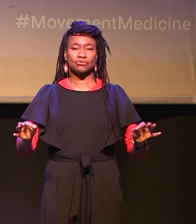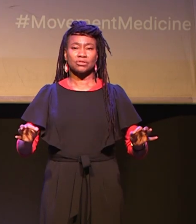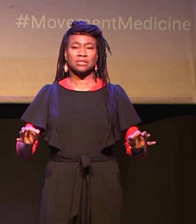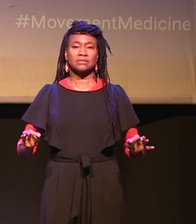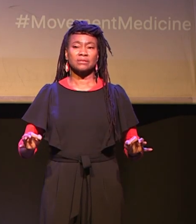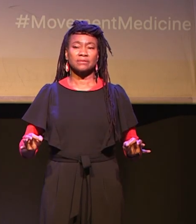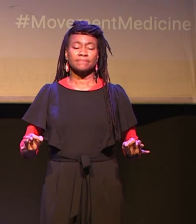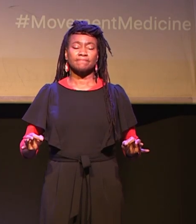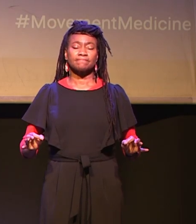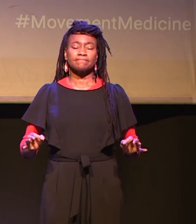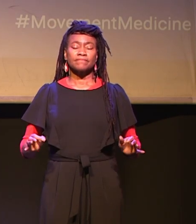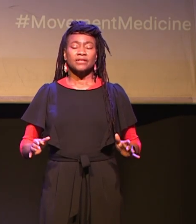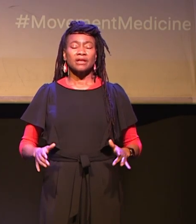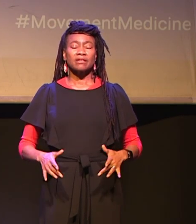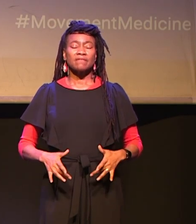And then feeling for each other.